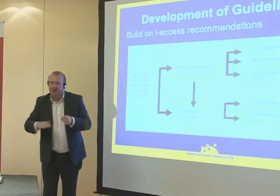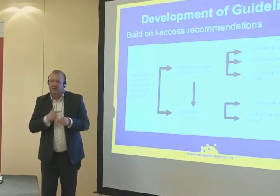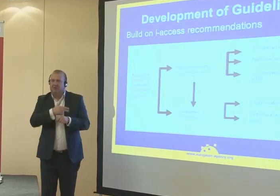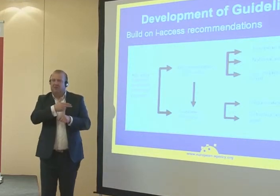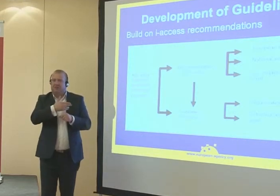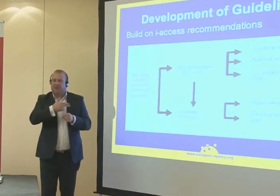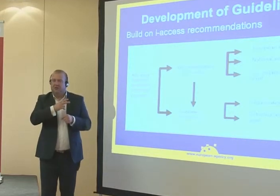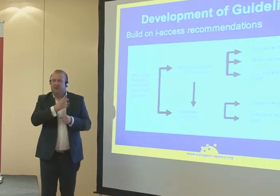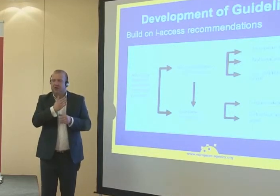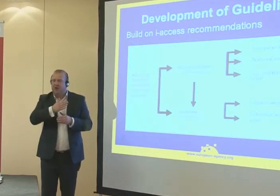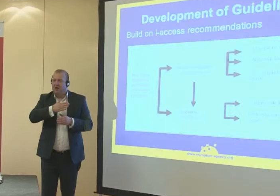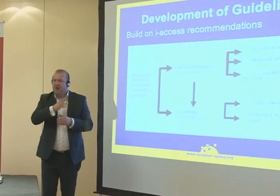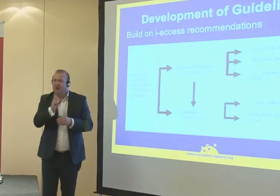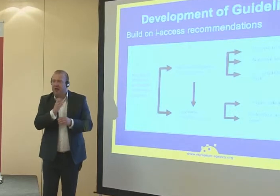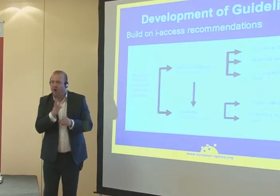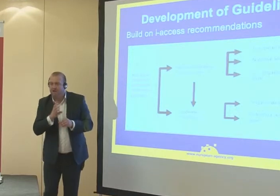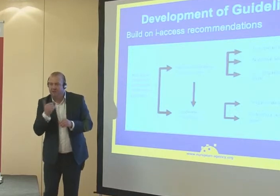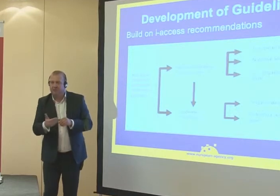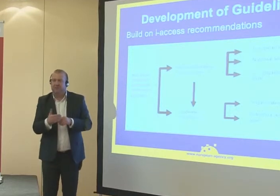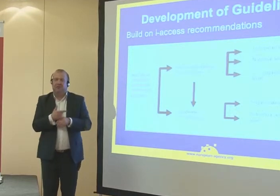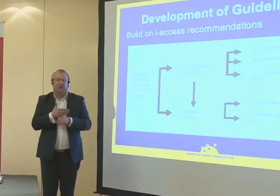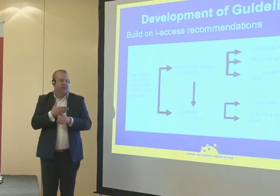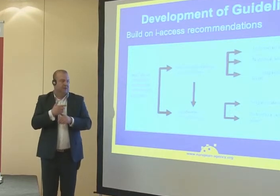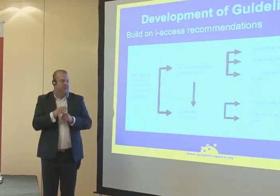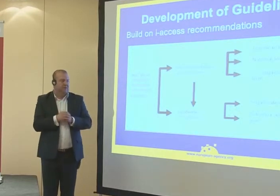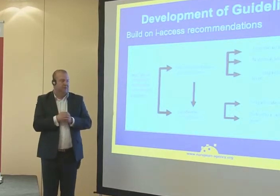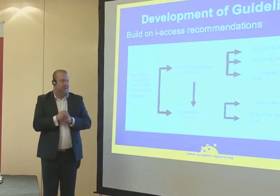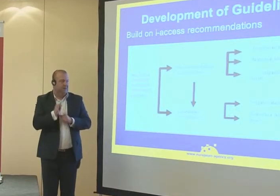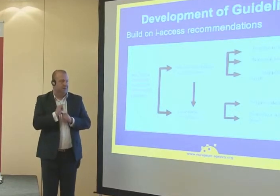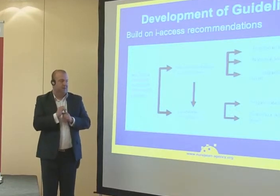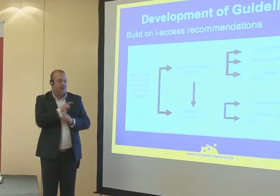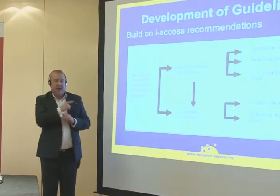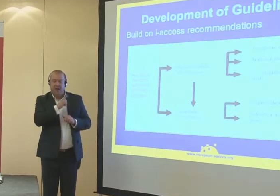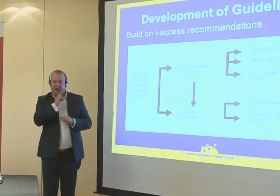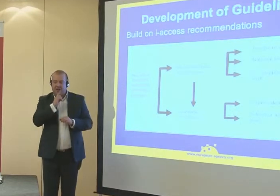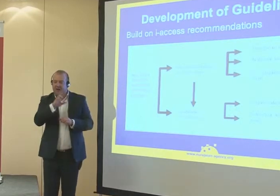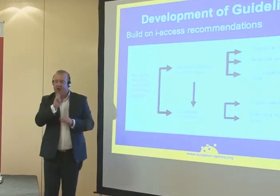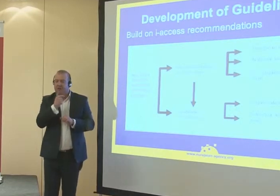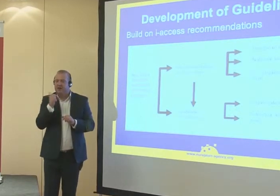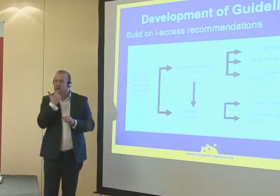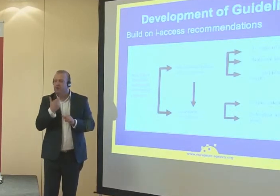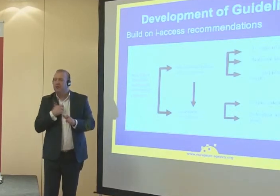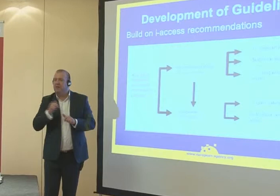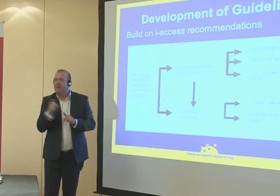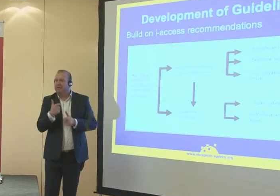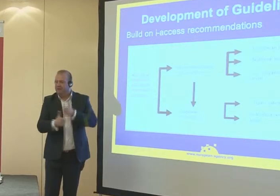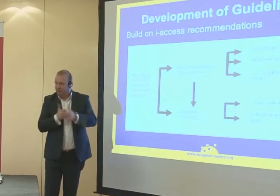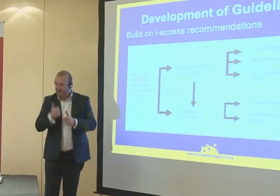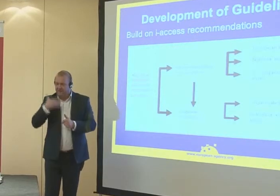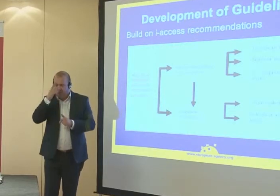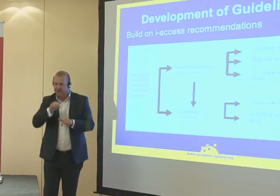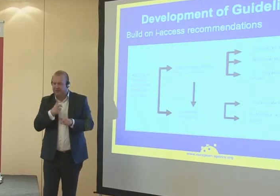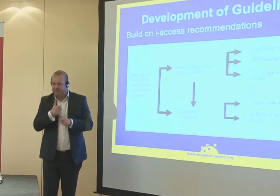saying, what should we do? And we know we have a lot of different policy on European level, on